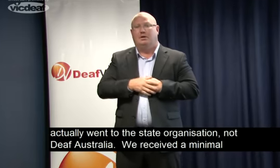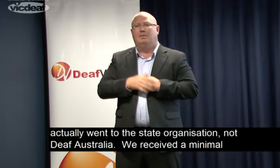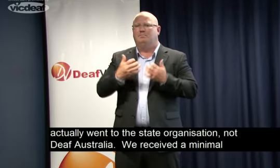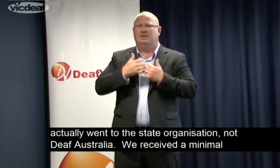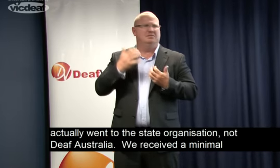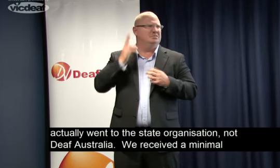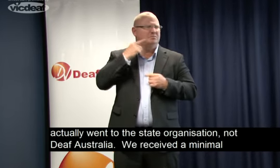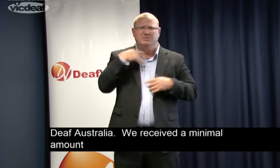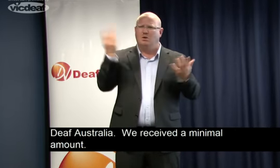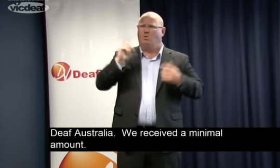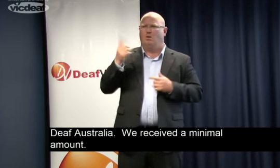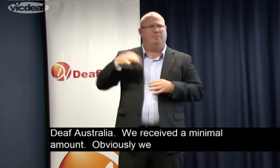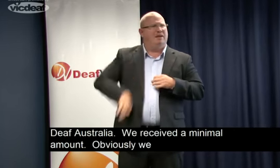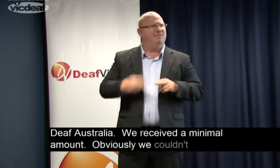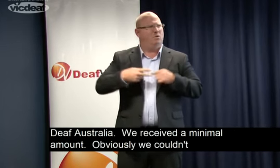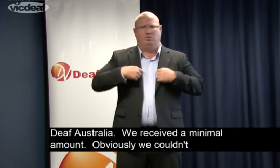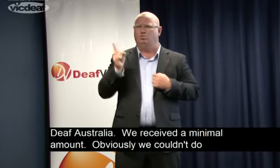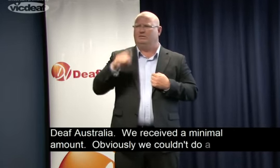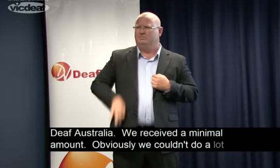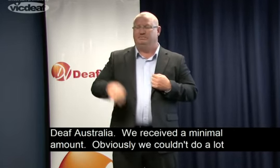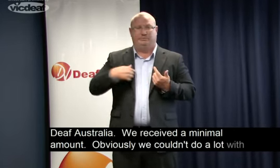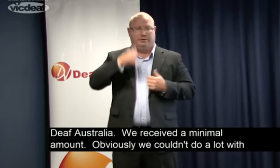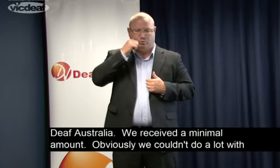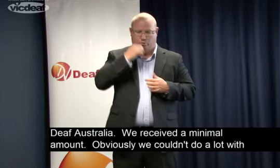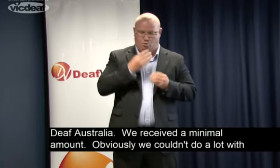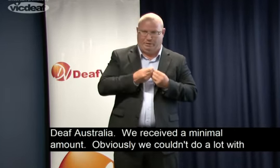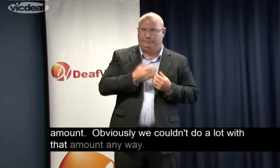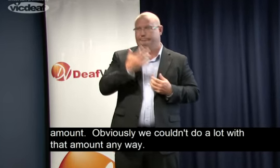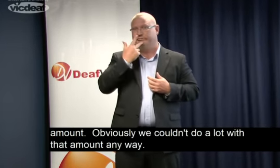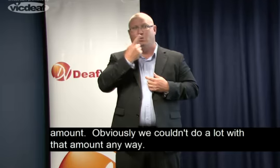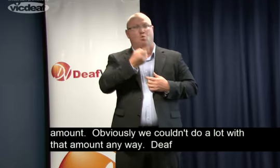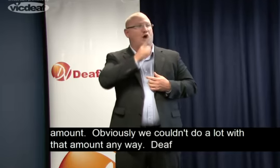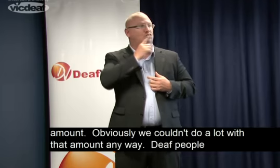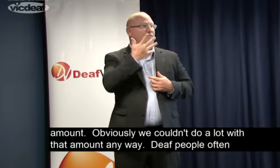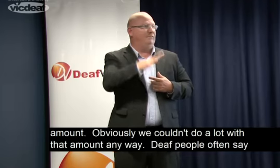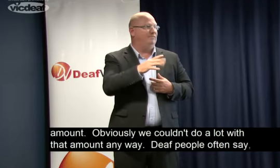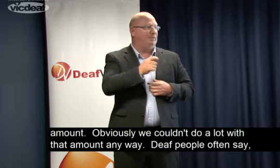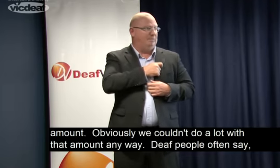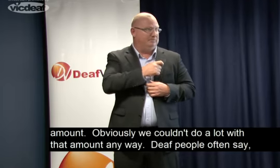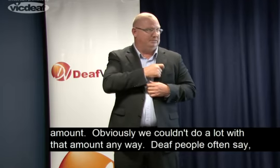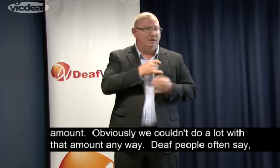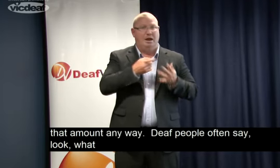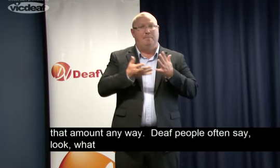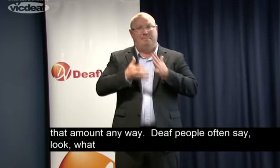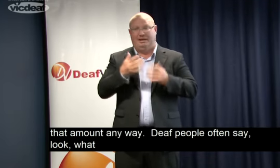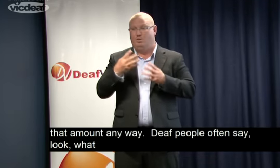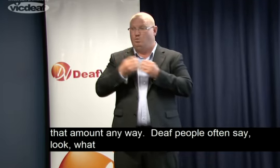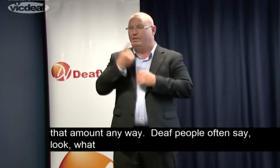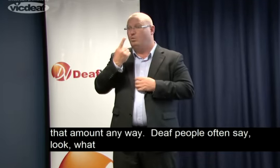that amount anyway. And deaf people often say, look, what are the benefits? Well, if we had 150 members, it